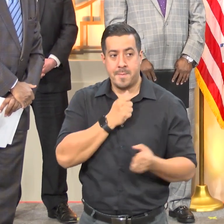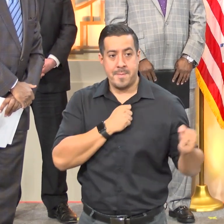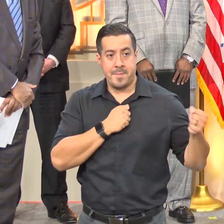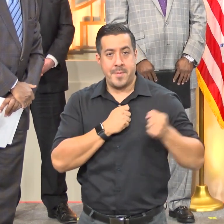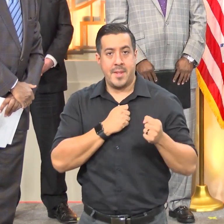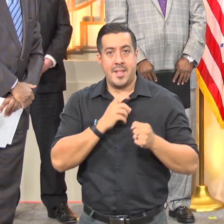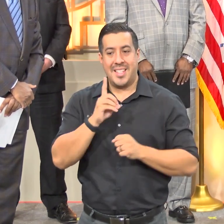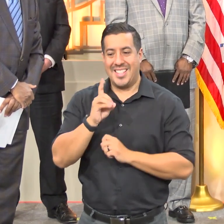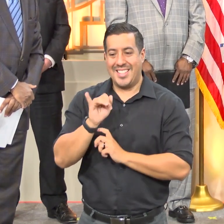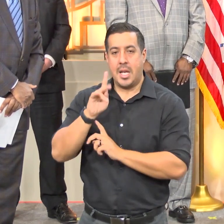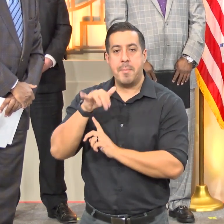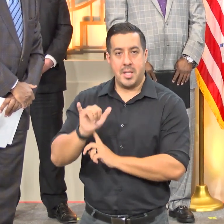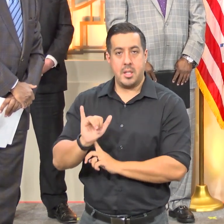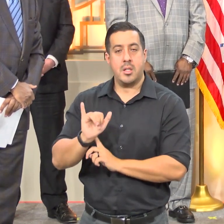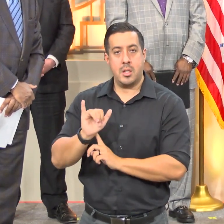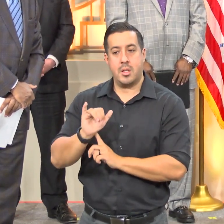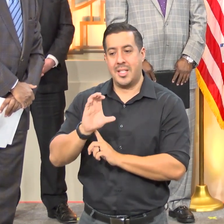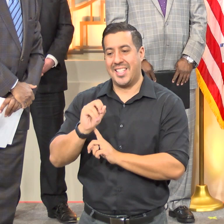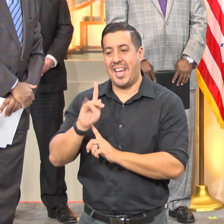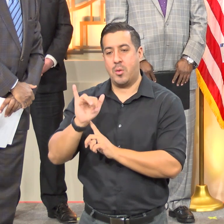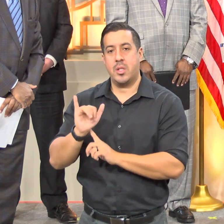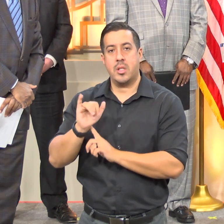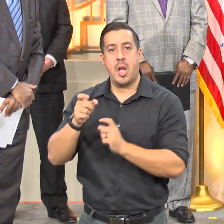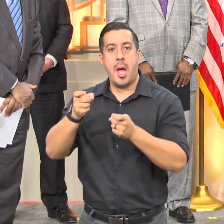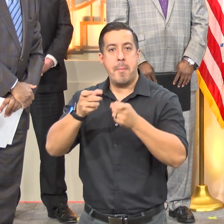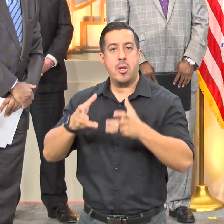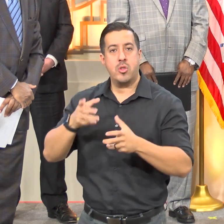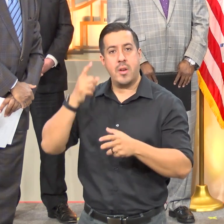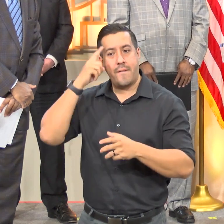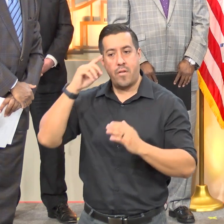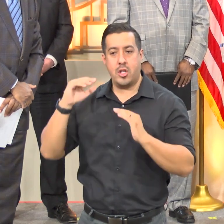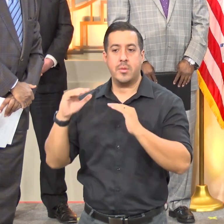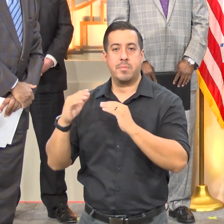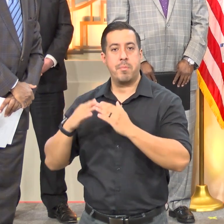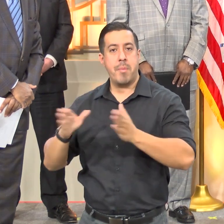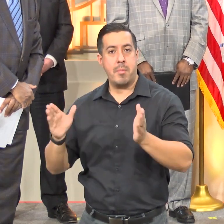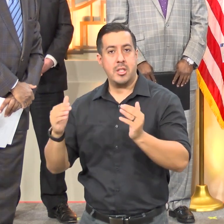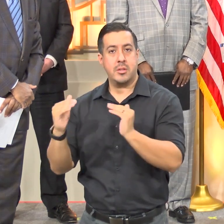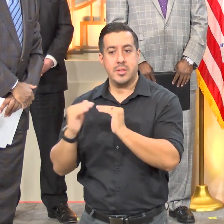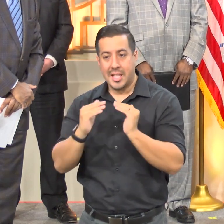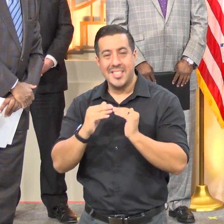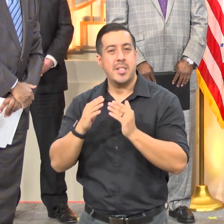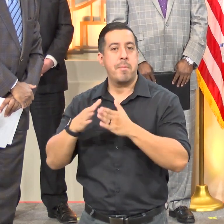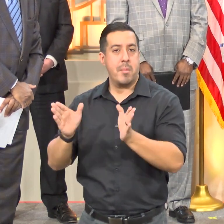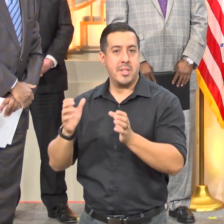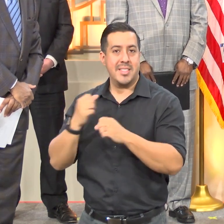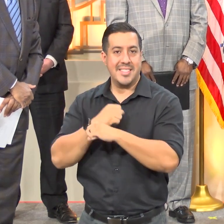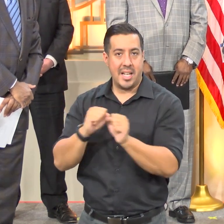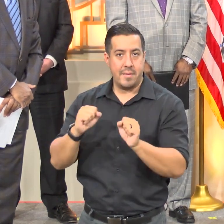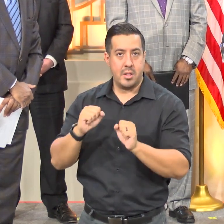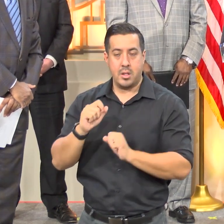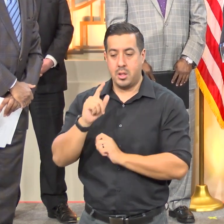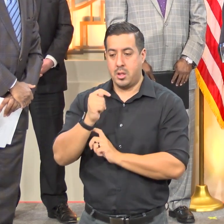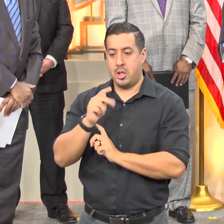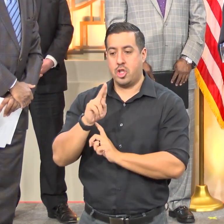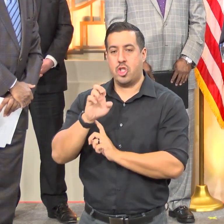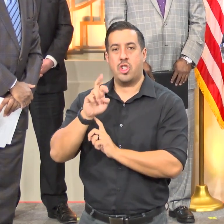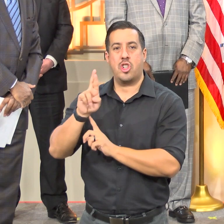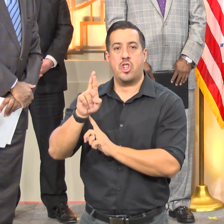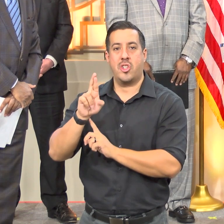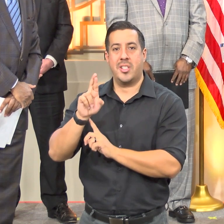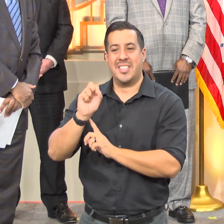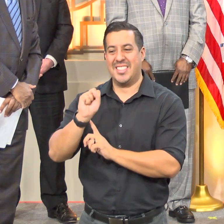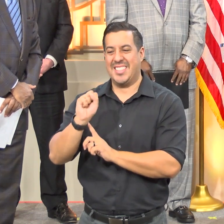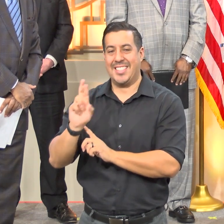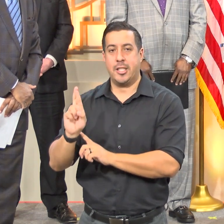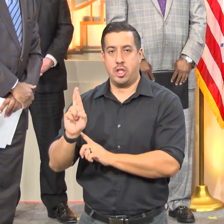appointed Deputy County Administrator of Justice and Public Safety, Perry K. Turner Sr.